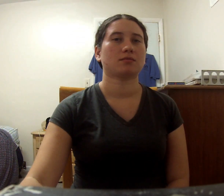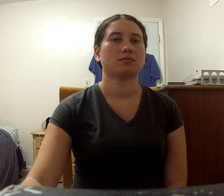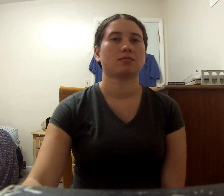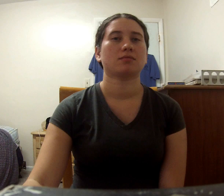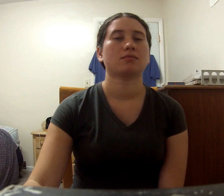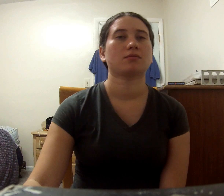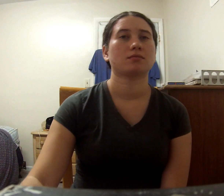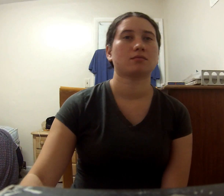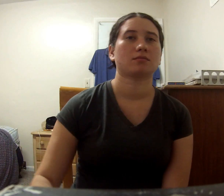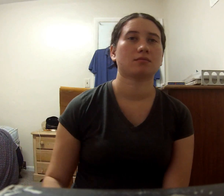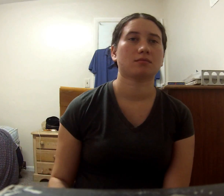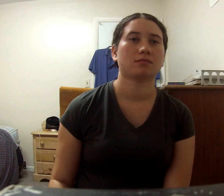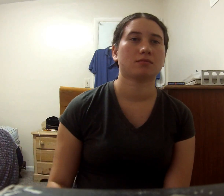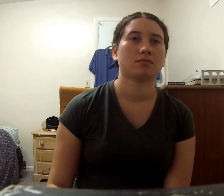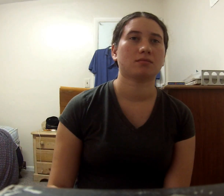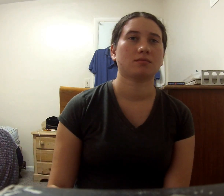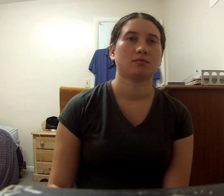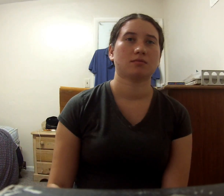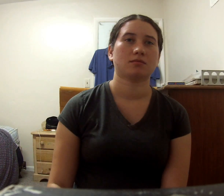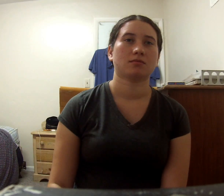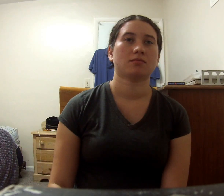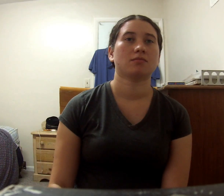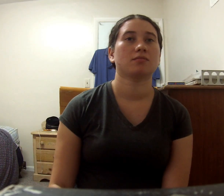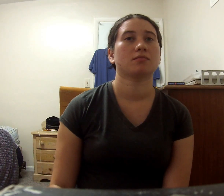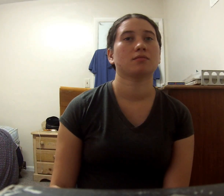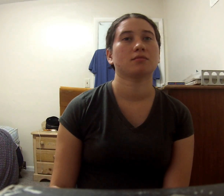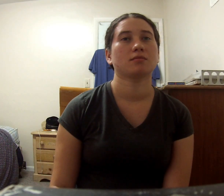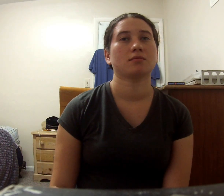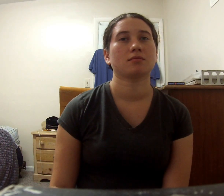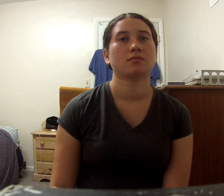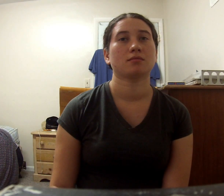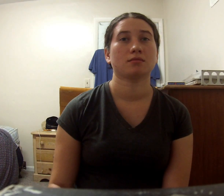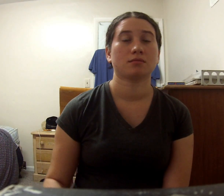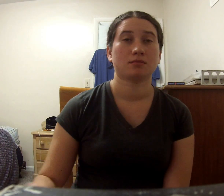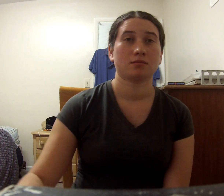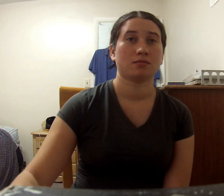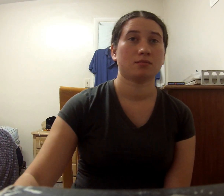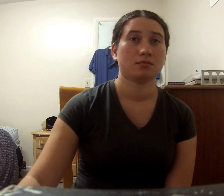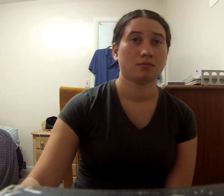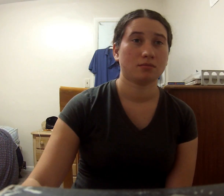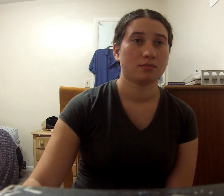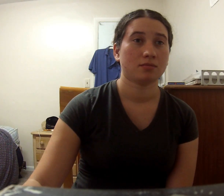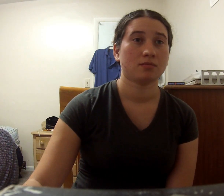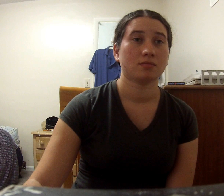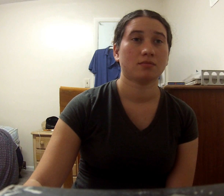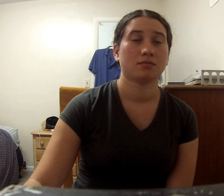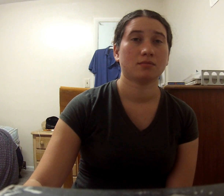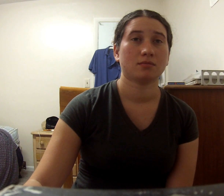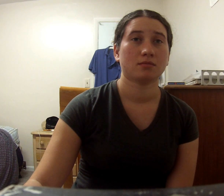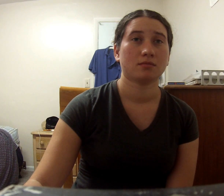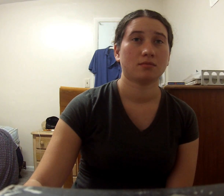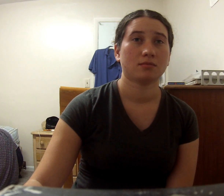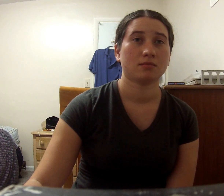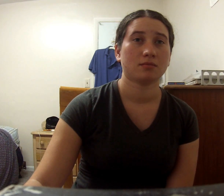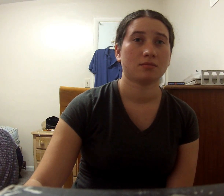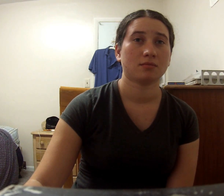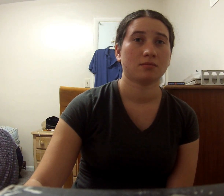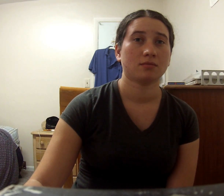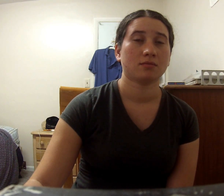So I grabbed the handle of my father's toothbrush and shoved it down my throat until I vomited, and thus began my nearly lifelong battle with